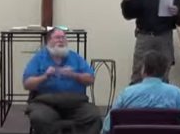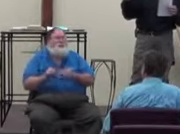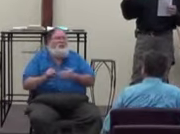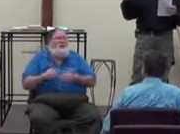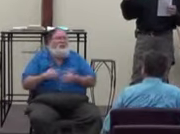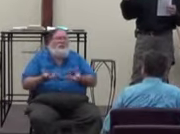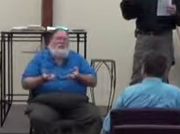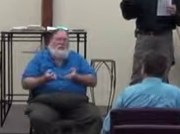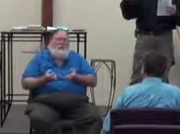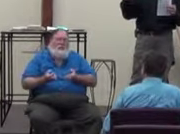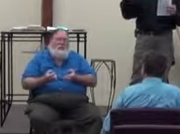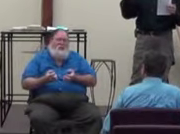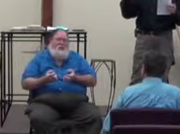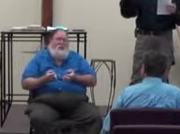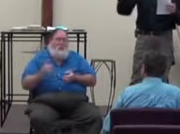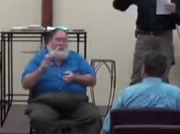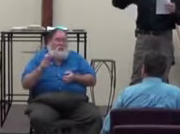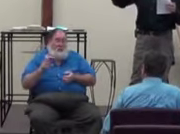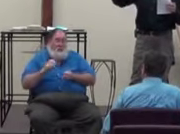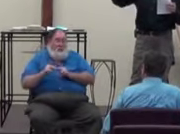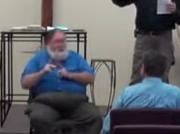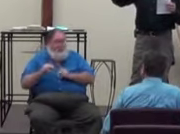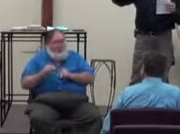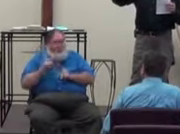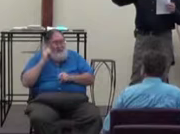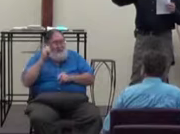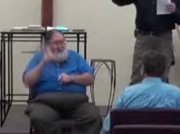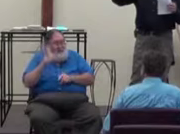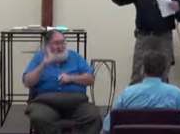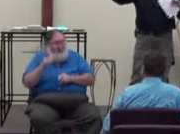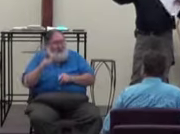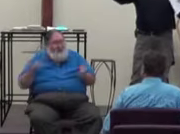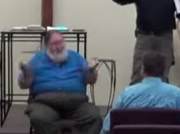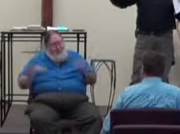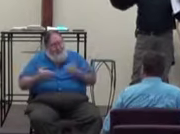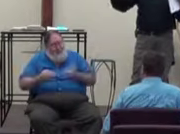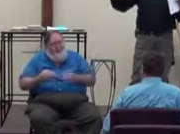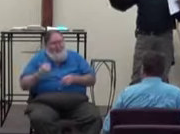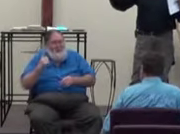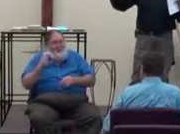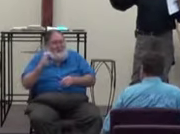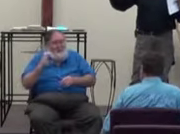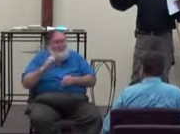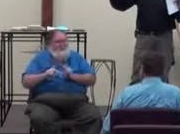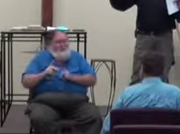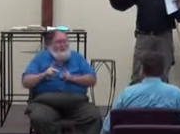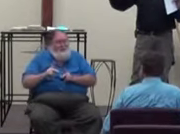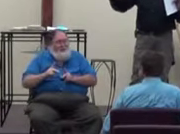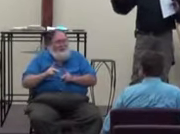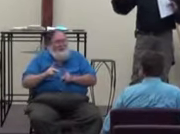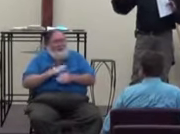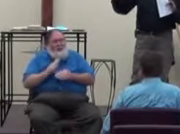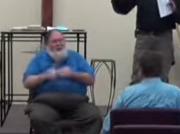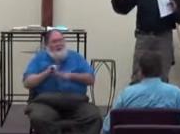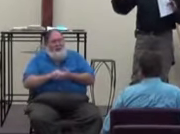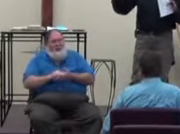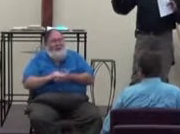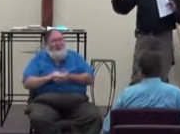invite 100 people. And by the end of those 7 nights, we'll be able to touch 700 different people